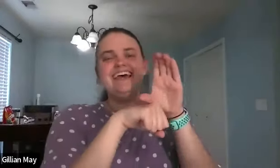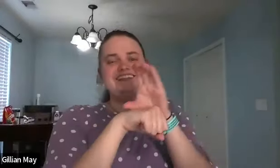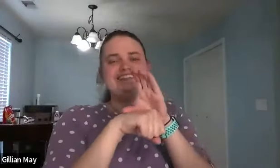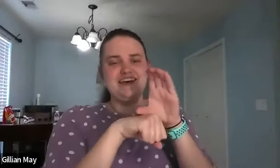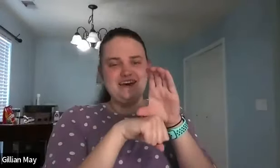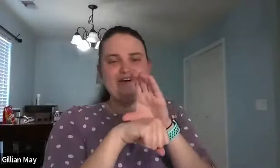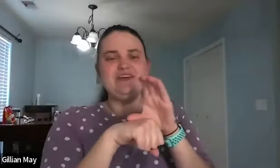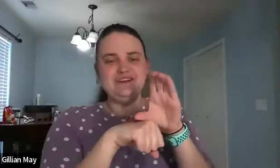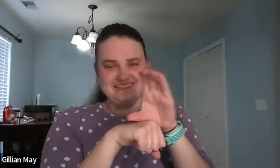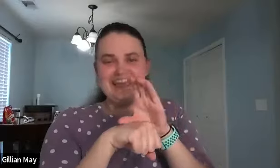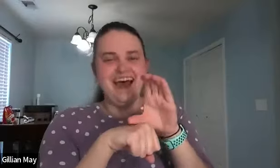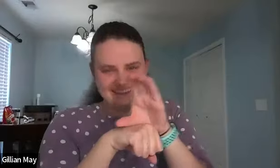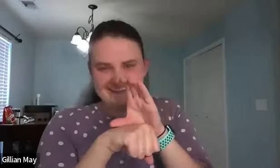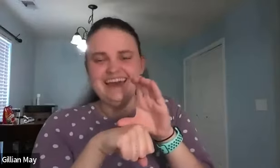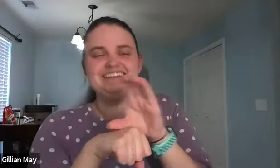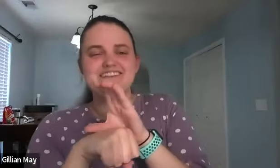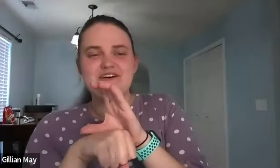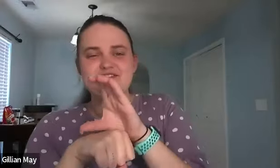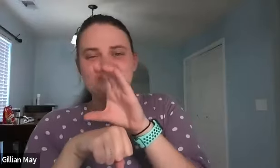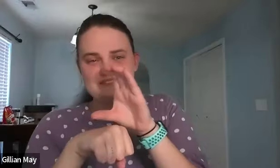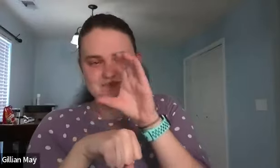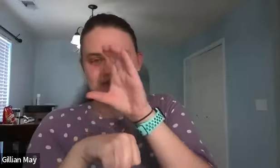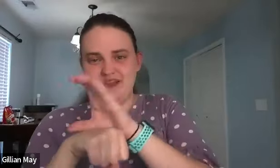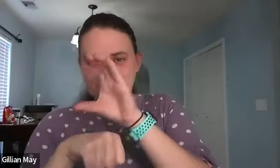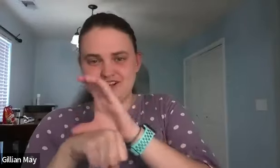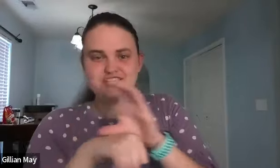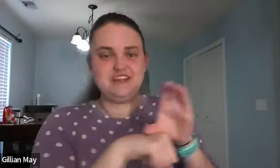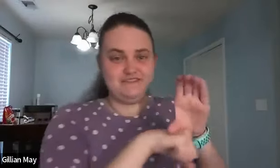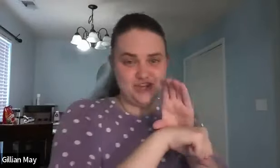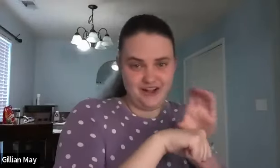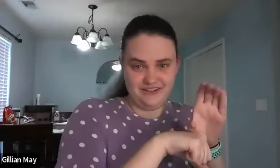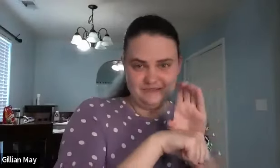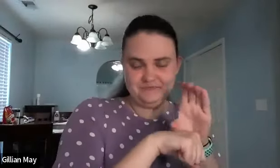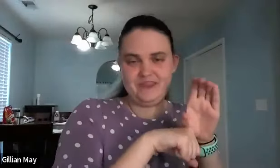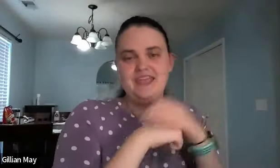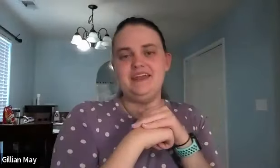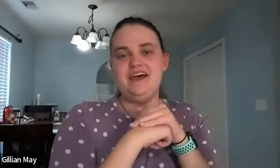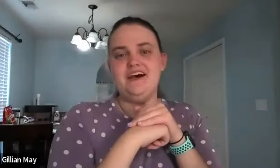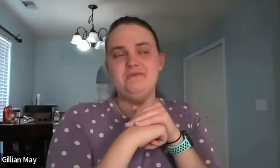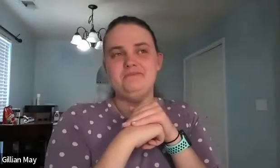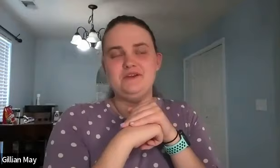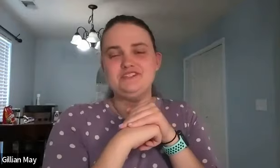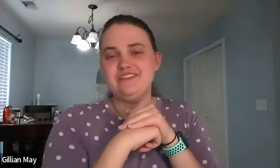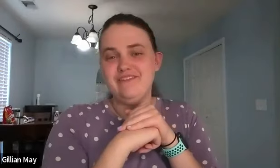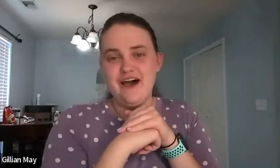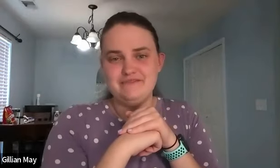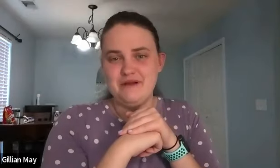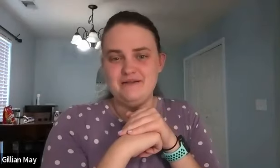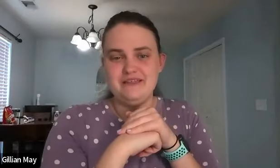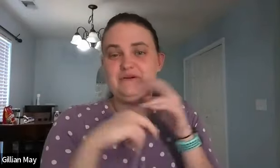And so they're so similar. You have church and you have chocolate. And there's just a lot of there are a